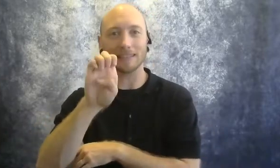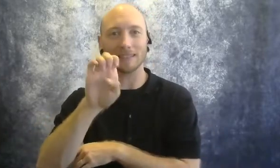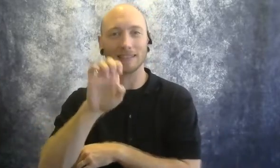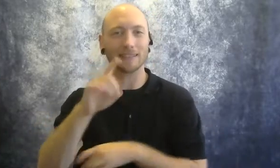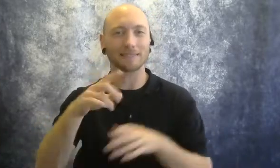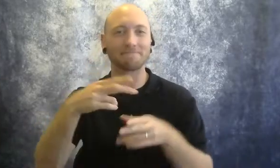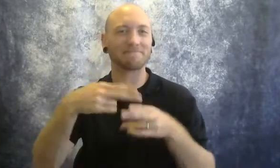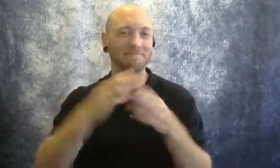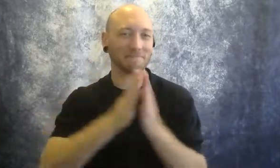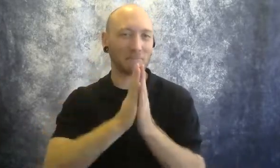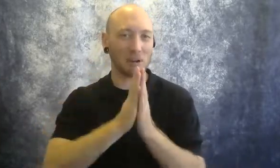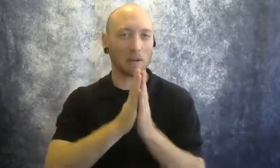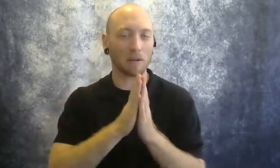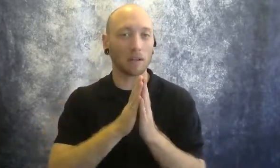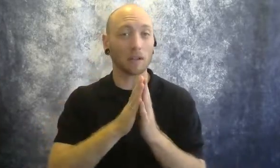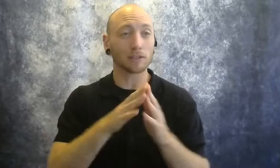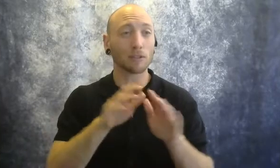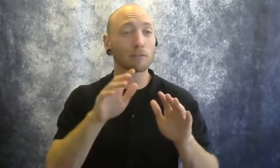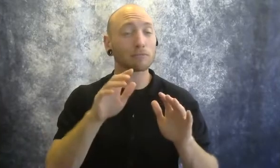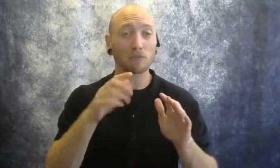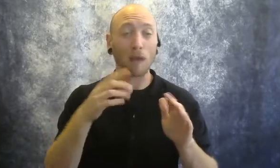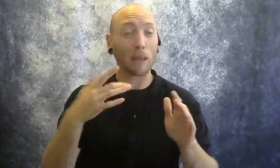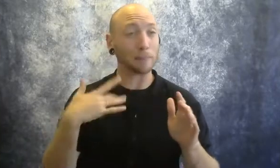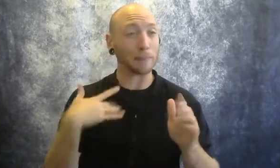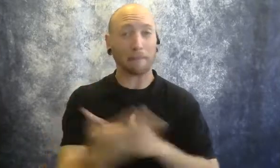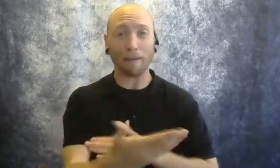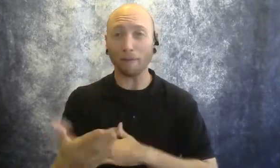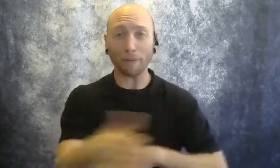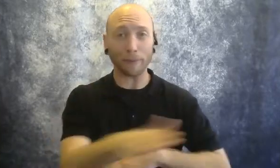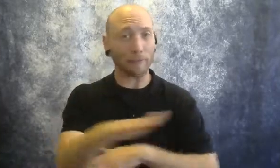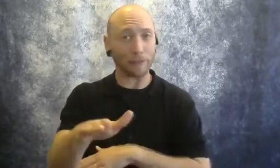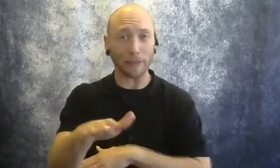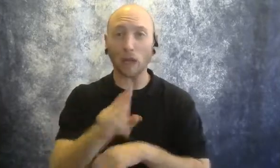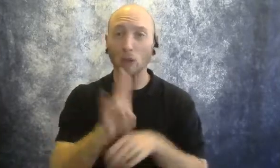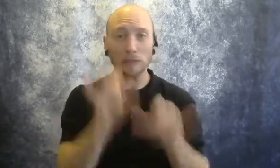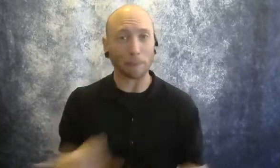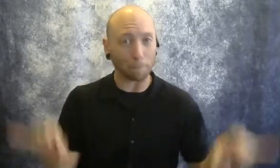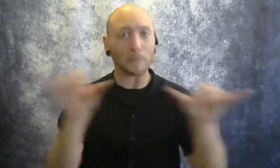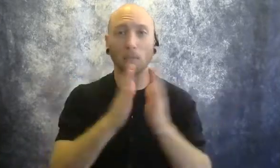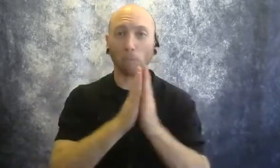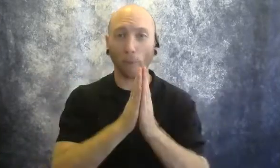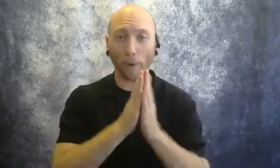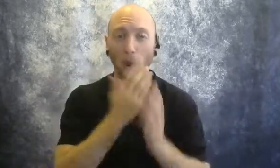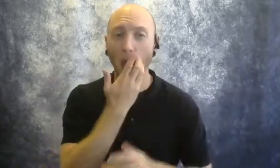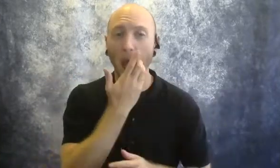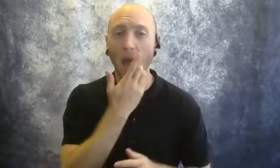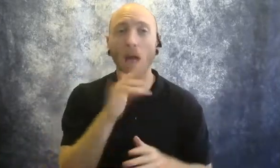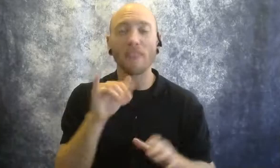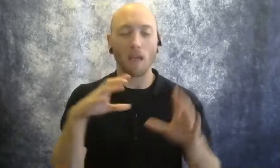and every single night. I could say other prayers if I wanted to, but don't forget that one. You know, what that enabled me to do